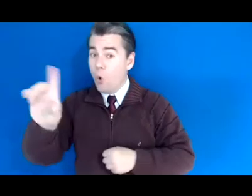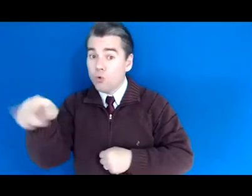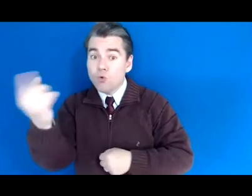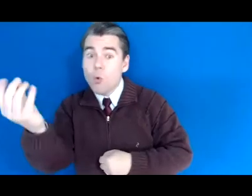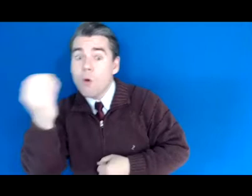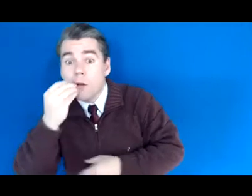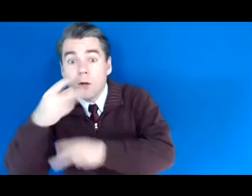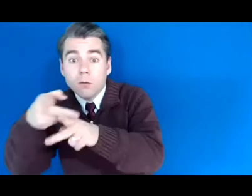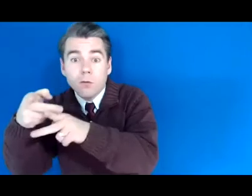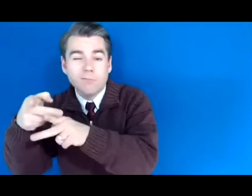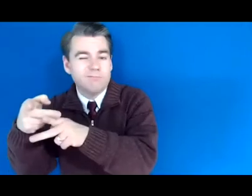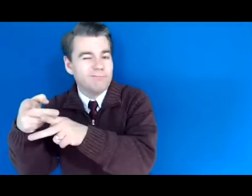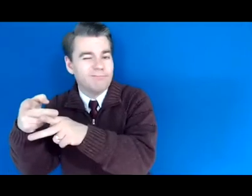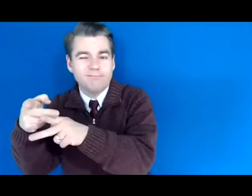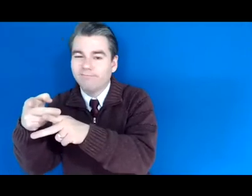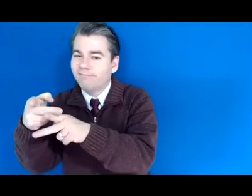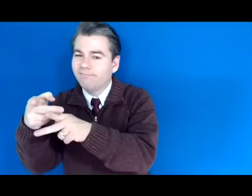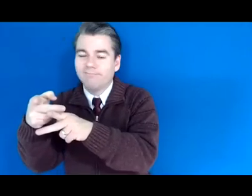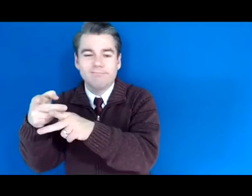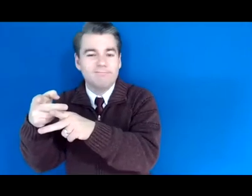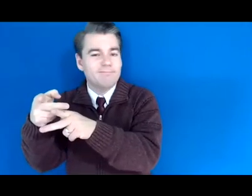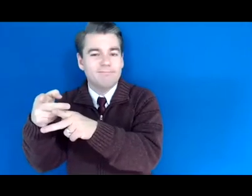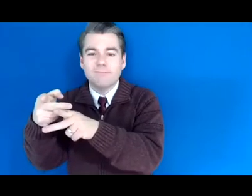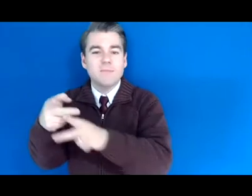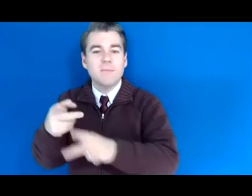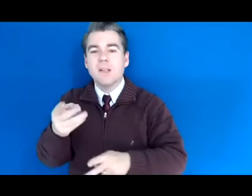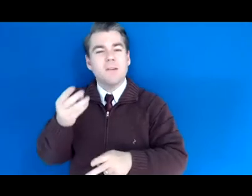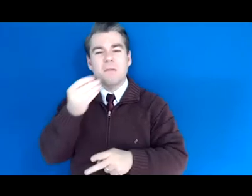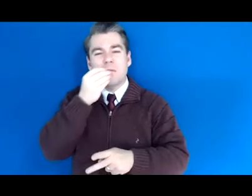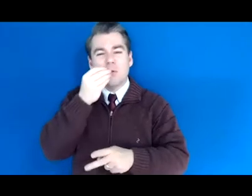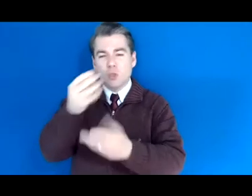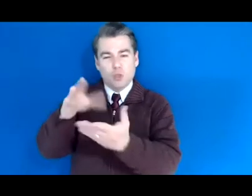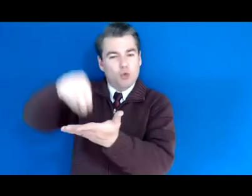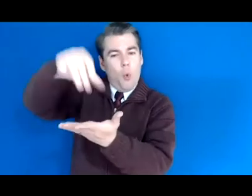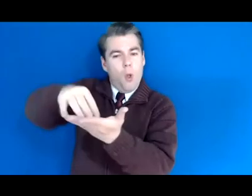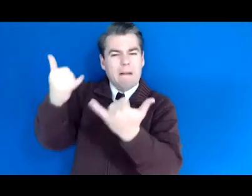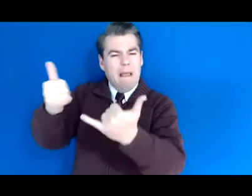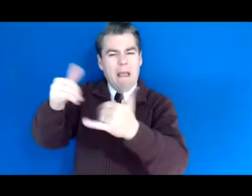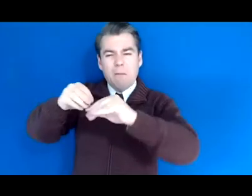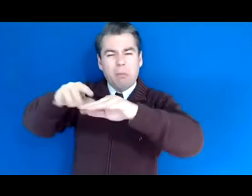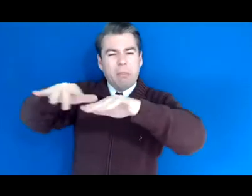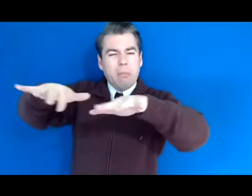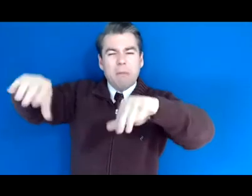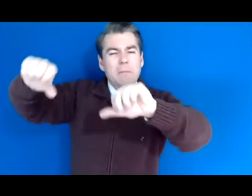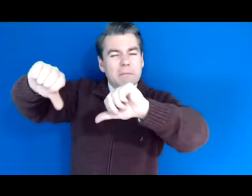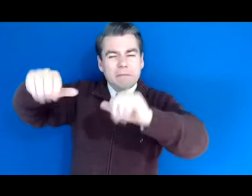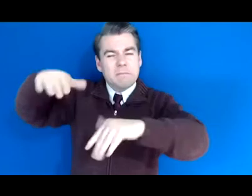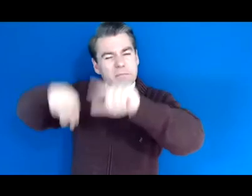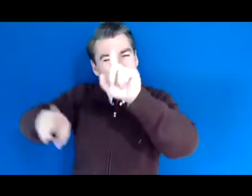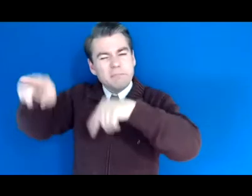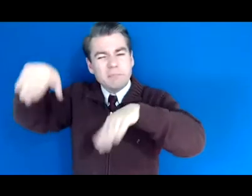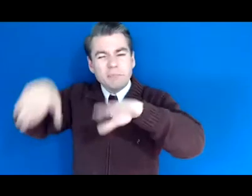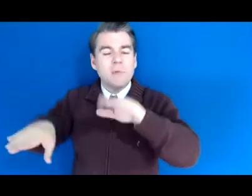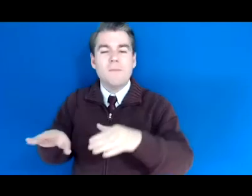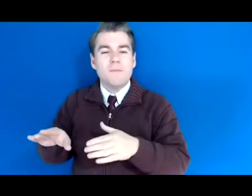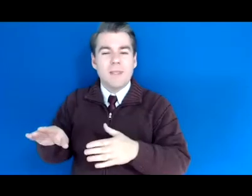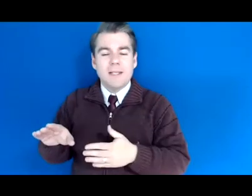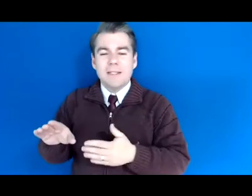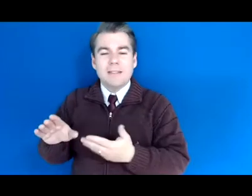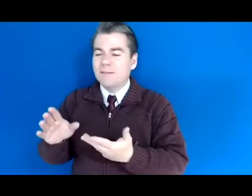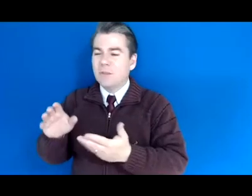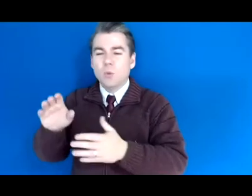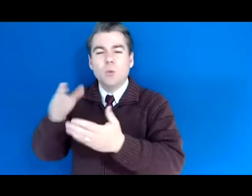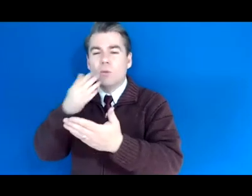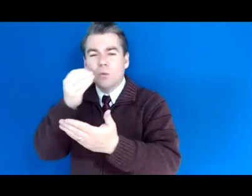soil is too irradiated and food system has little variety. Even if you're growing your own